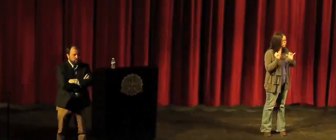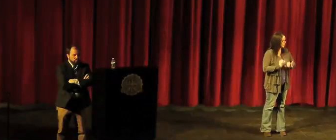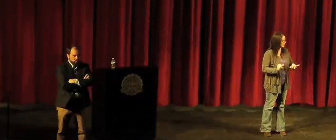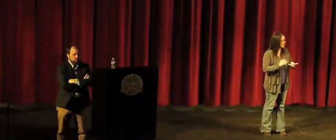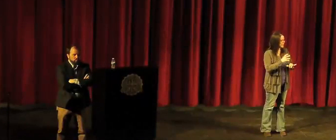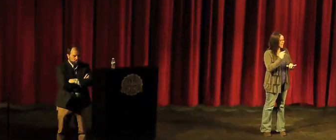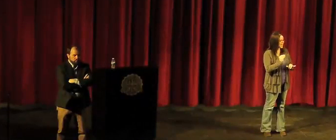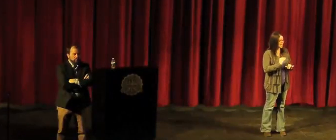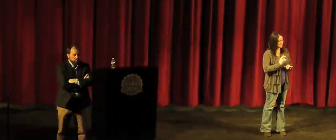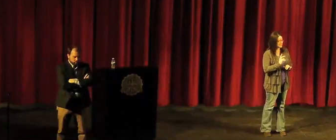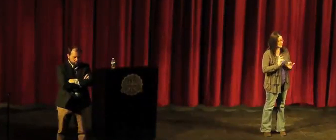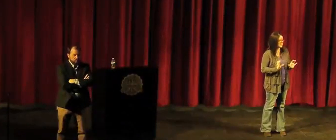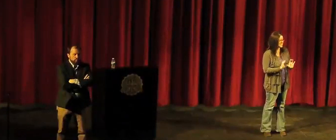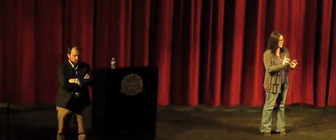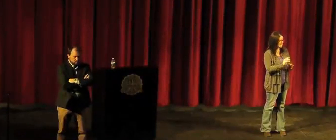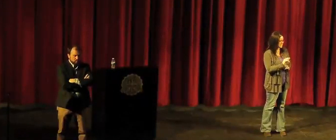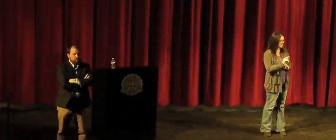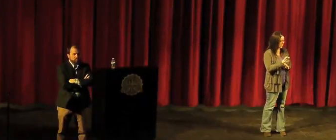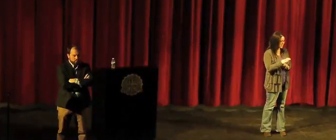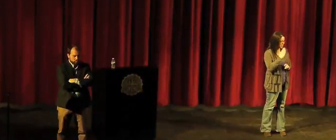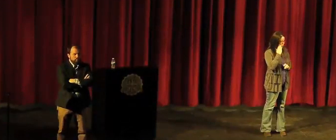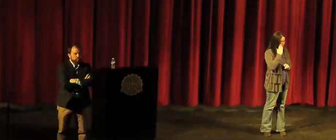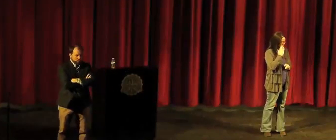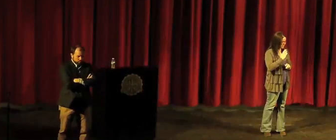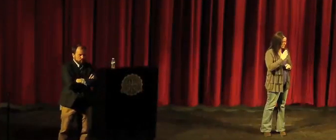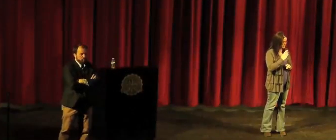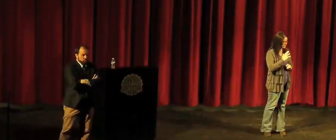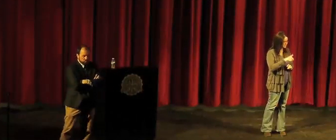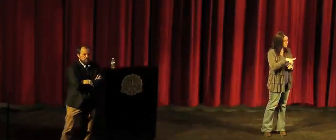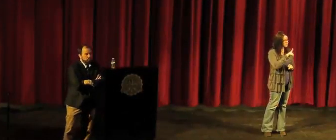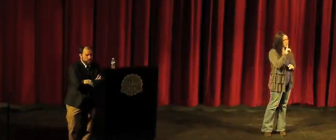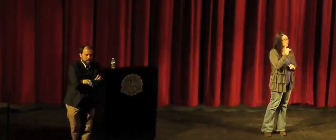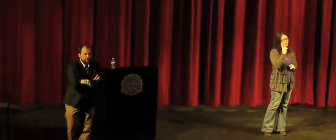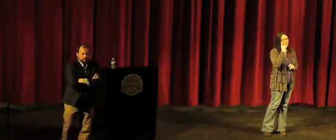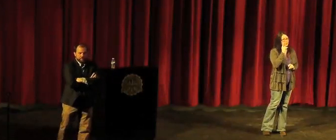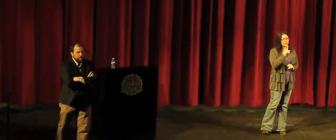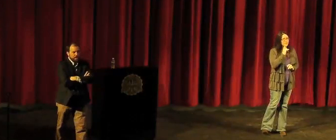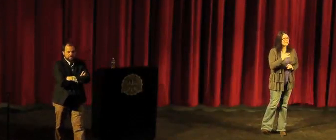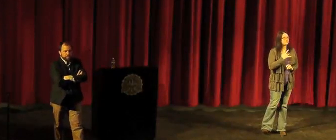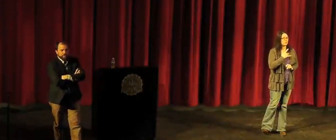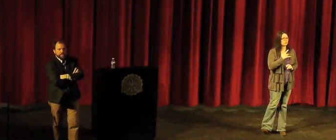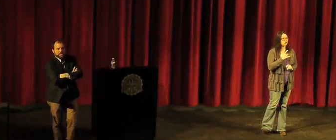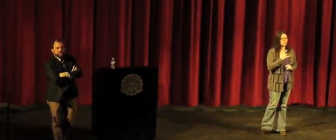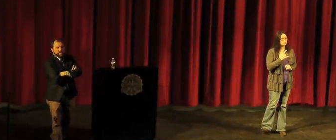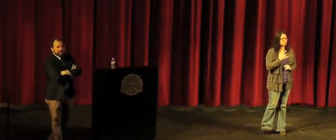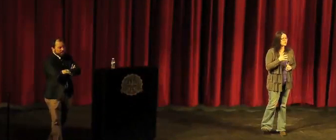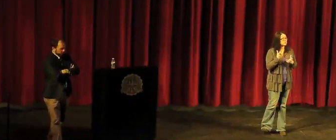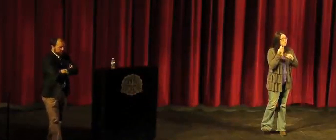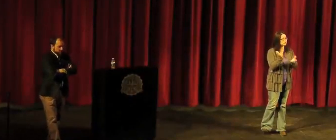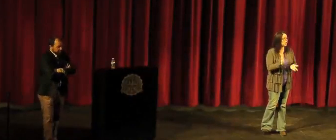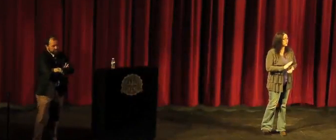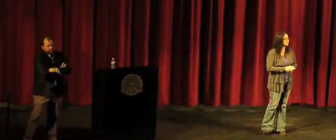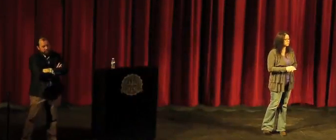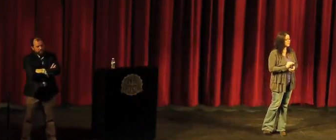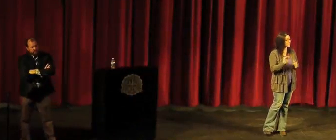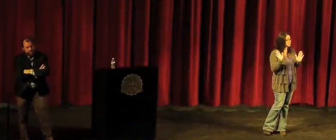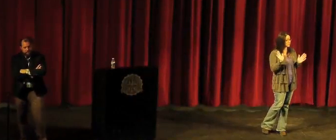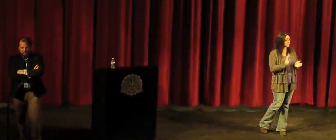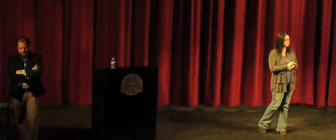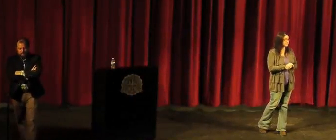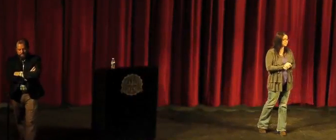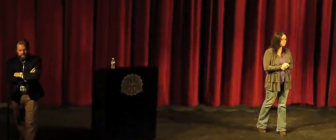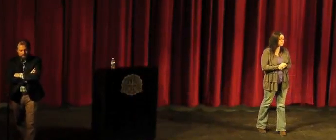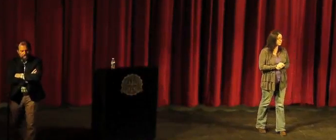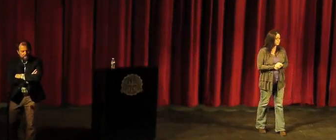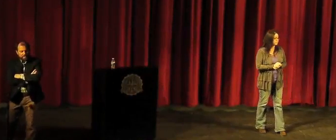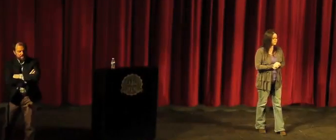the kinesthetic and the kinesthetic awareness that really I thought that spoke to. So yeah, absolutely. I wanted to share it. And yeah, that's great. That's great. That